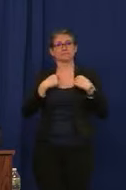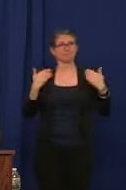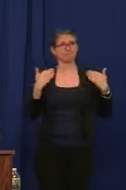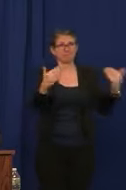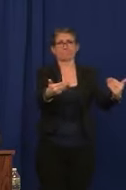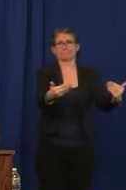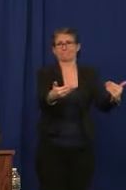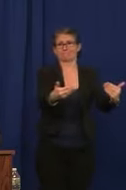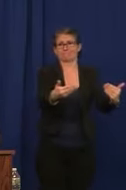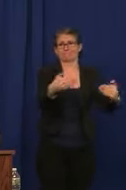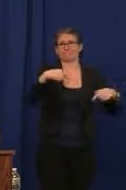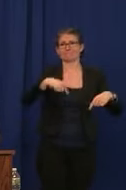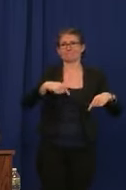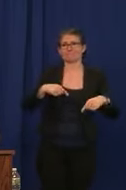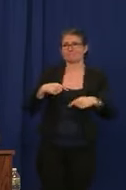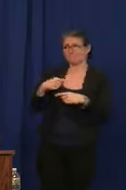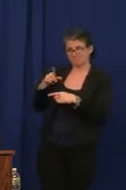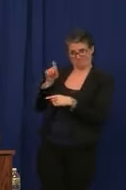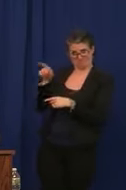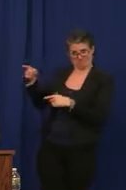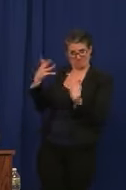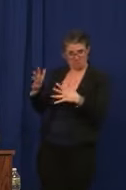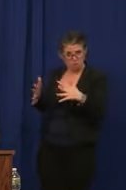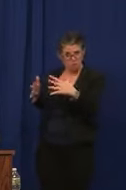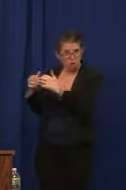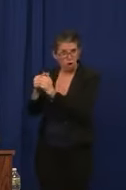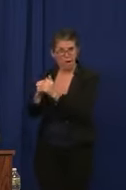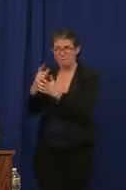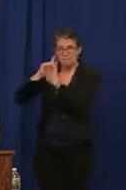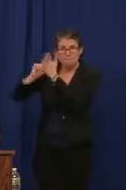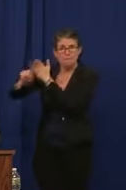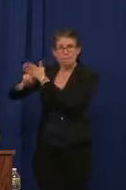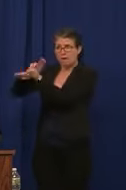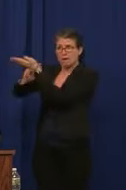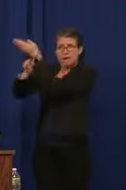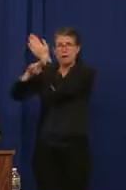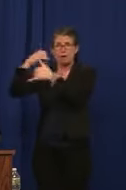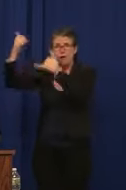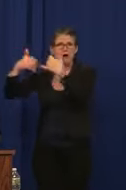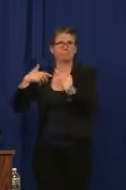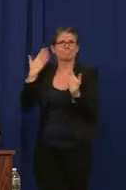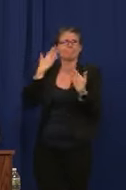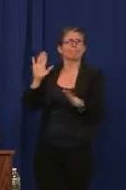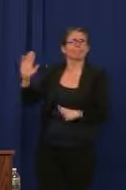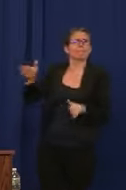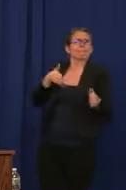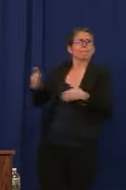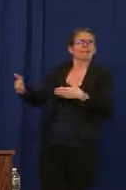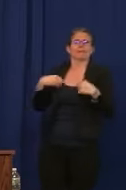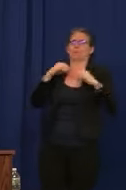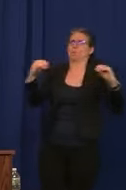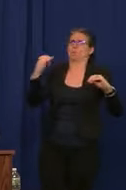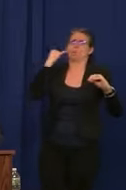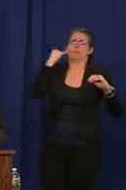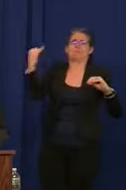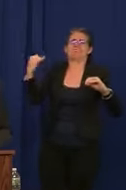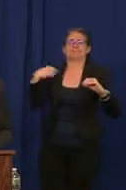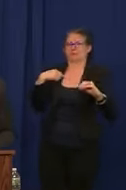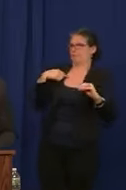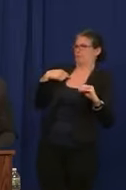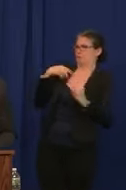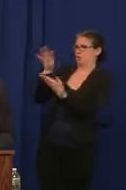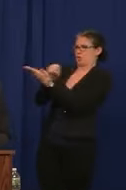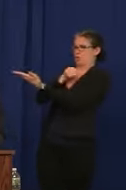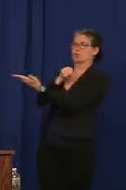been already doing it for a while, and we're just now refining the nuances of our model. But I think the important point there,